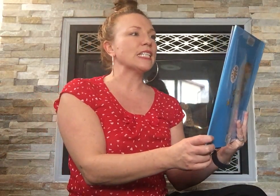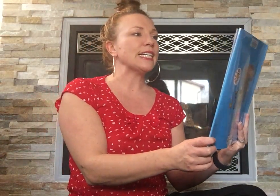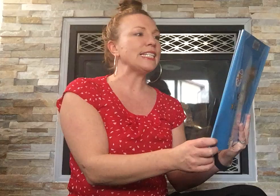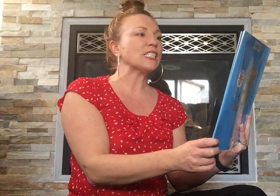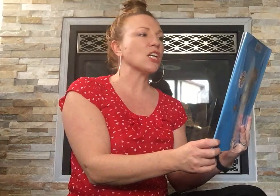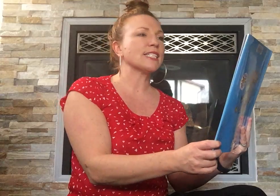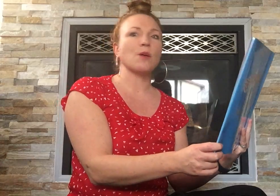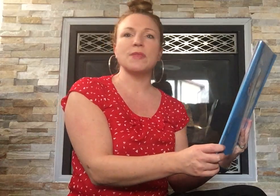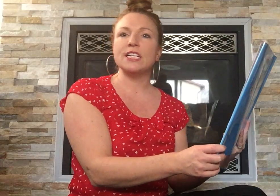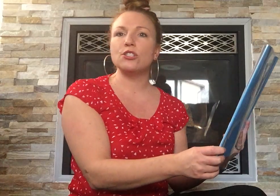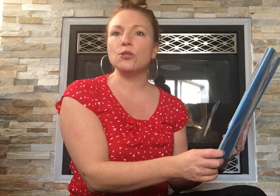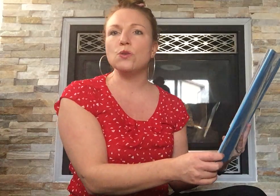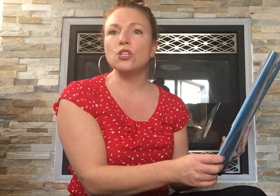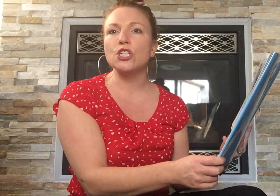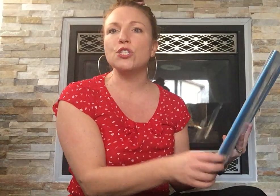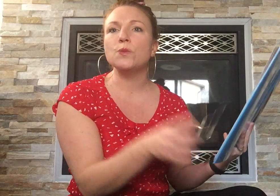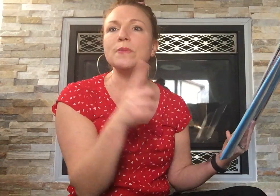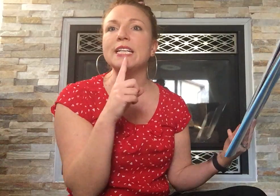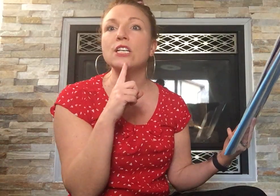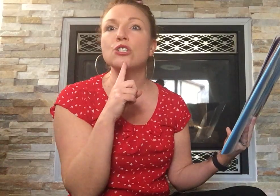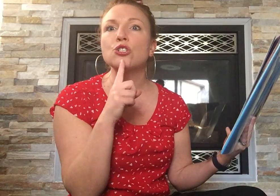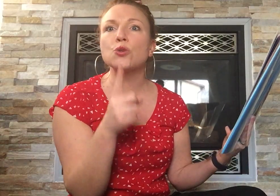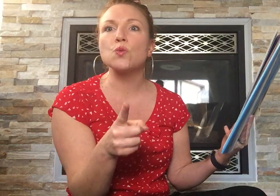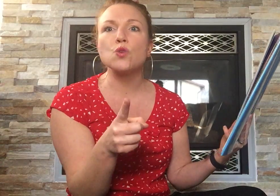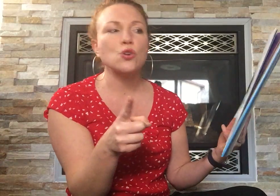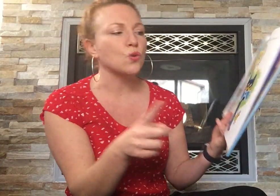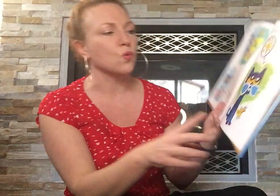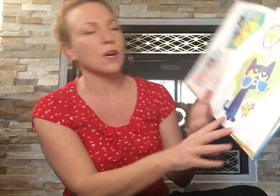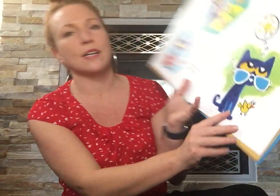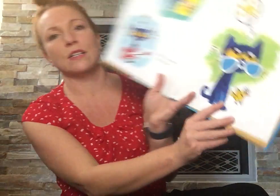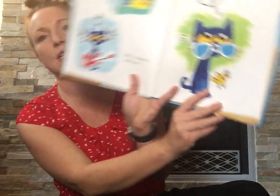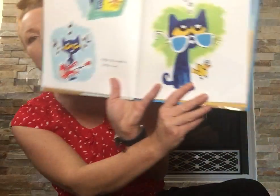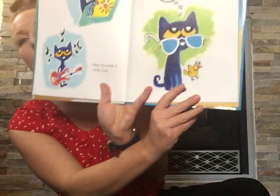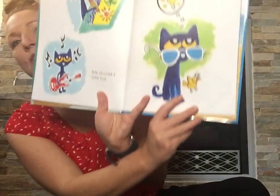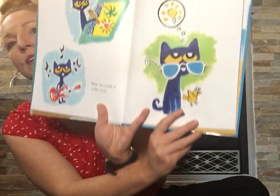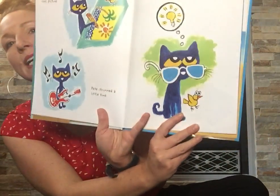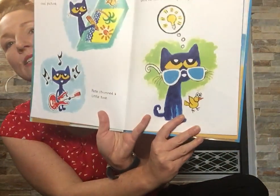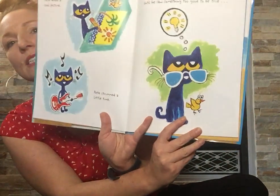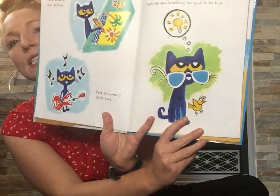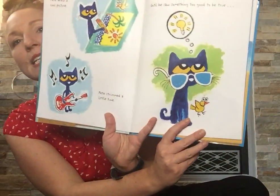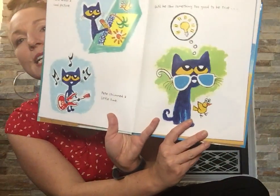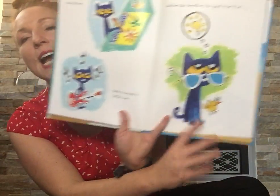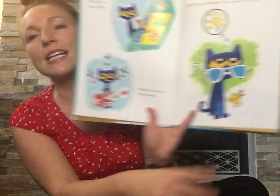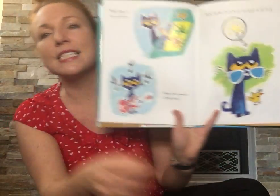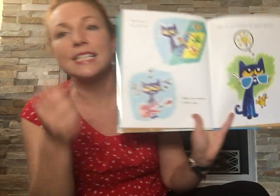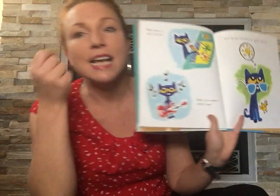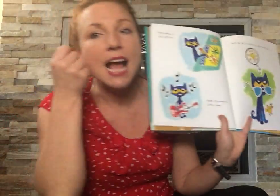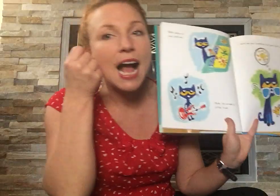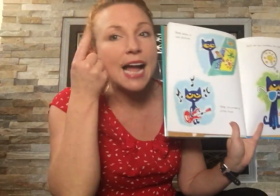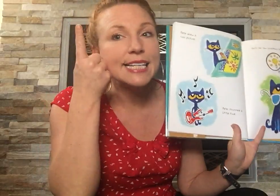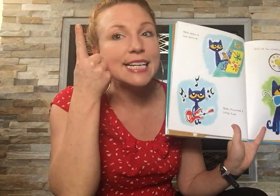he saw something too good to be true. All right, it looks like he has an idea.